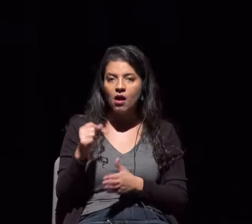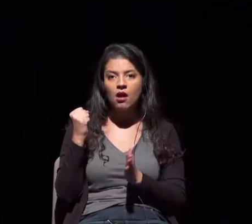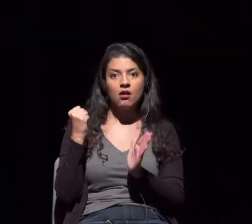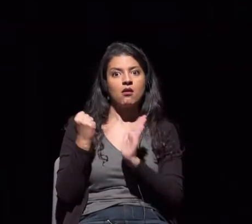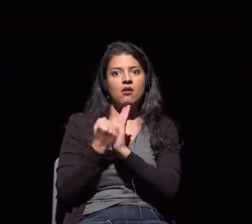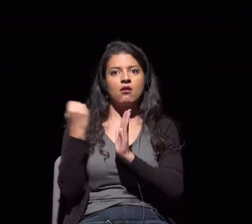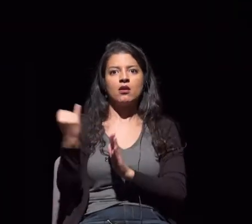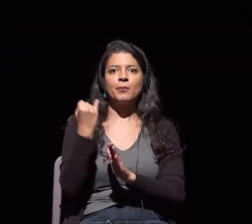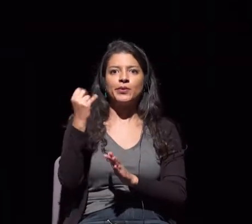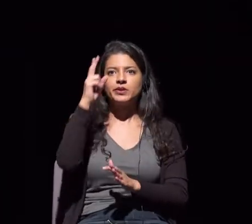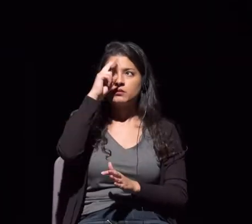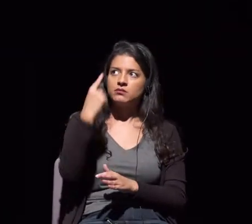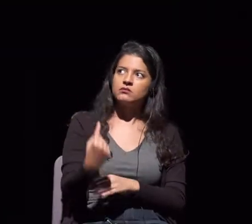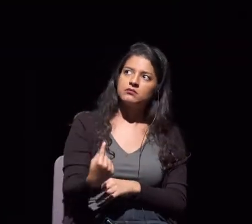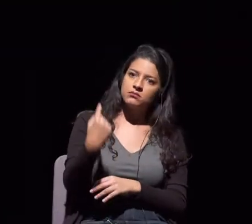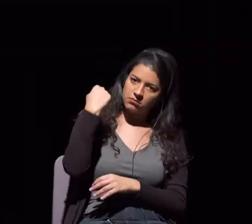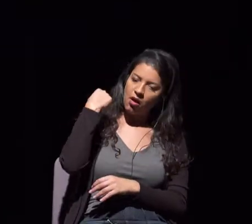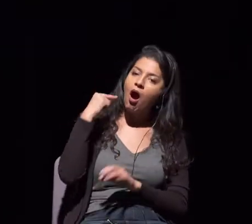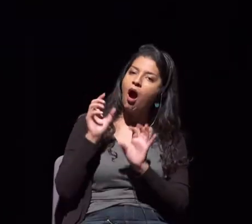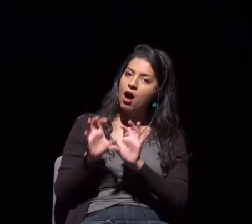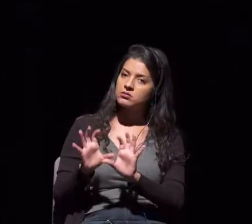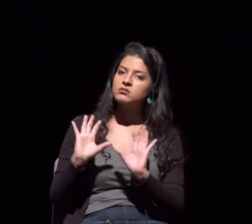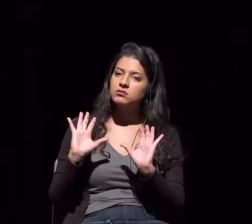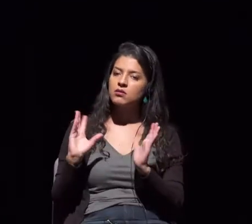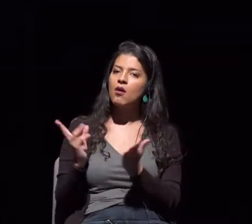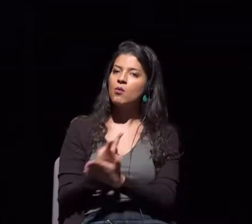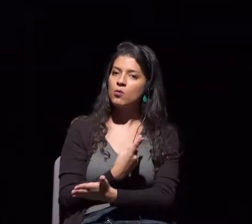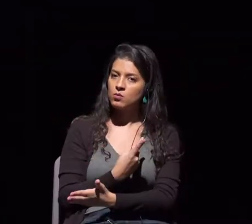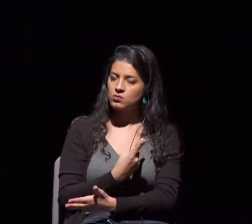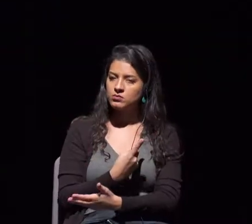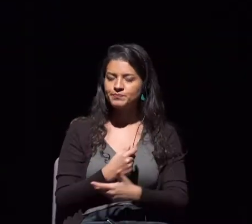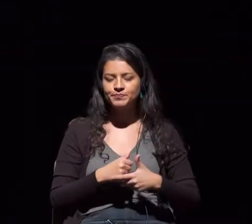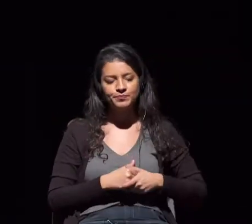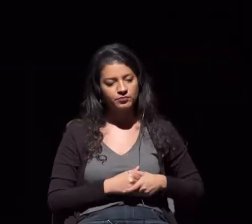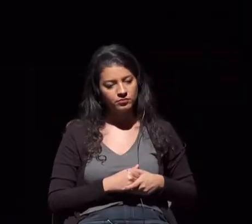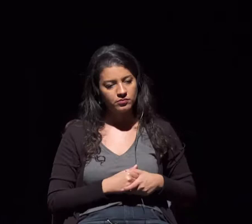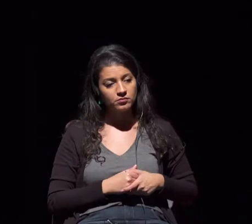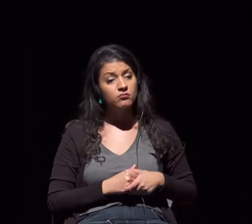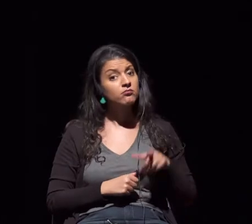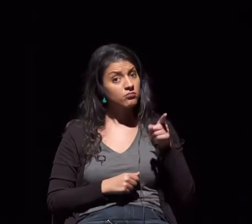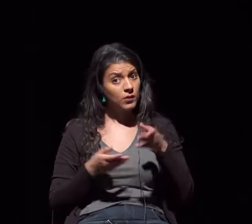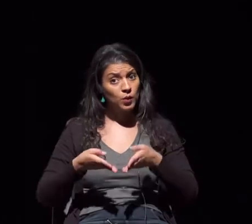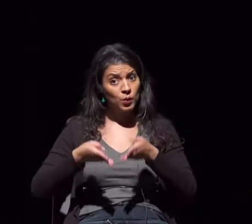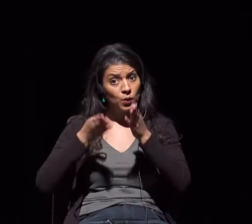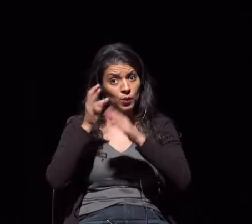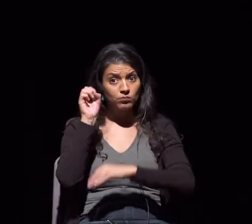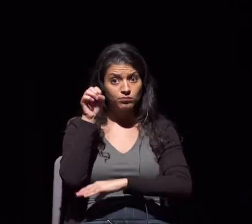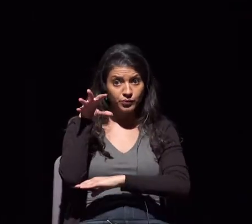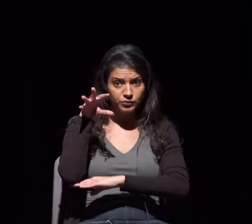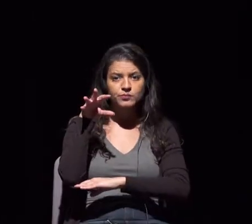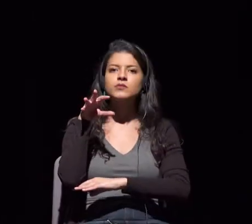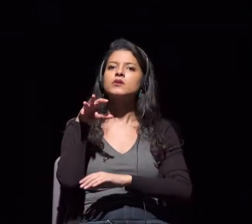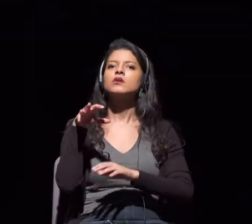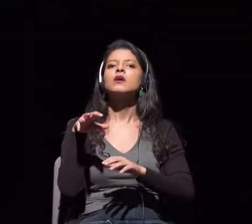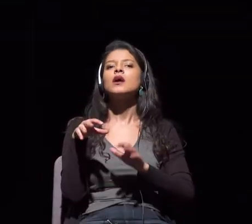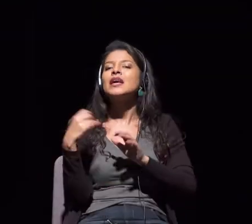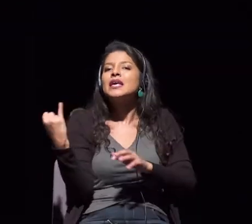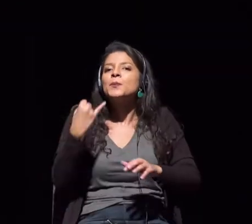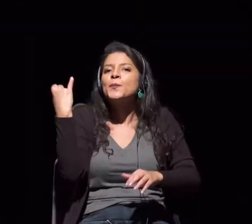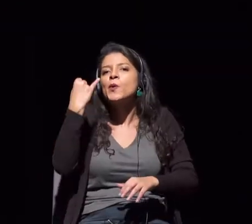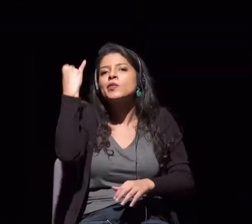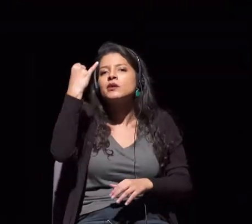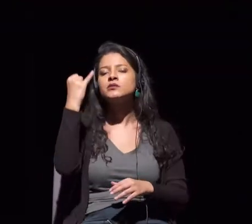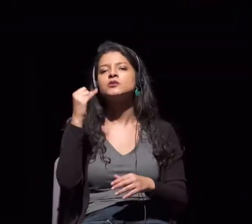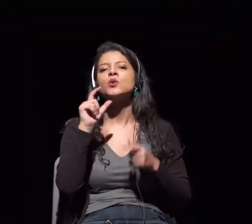This lighthouse played a huge part in terms of how the development of the Americas, especially the South, came